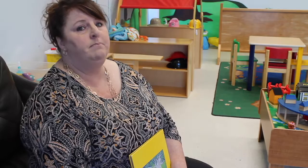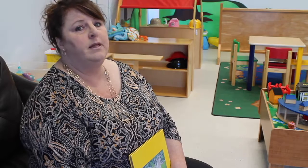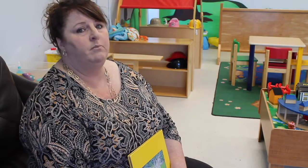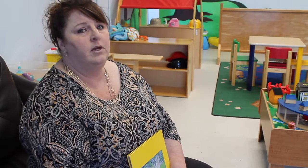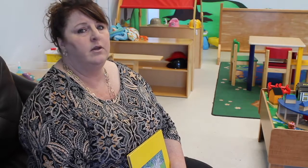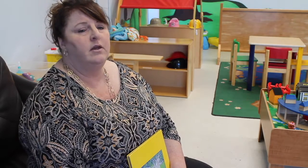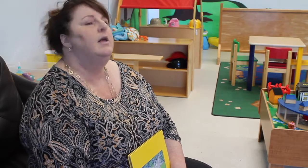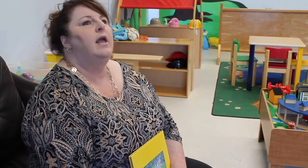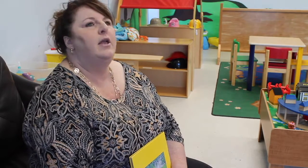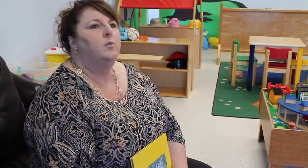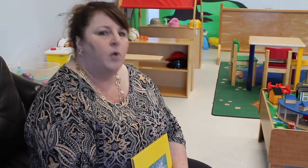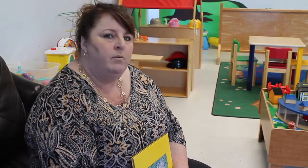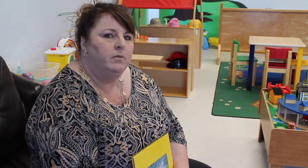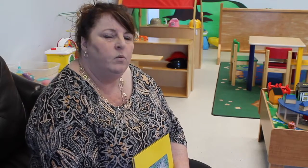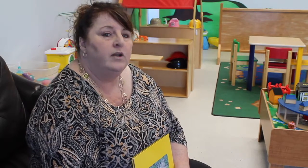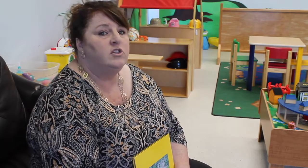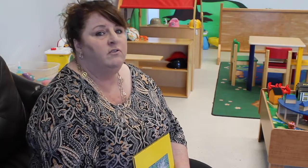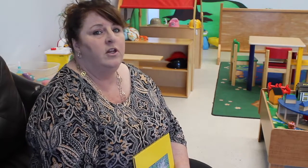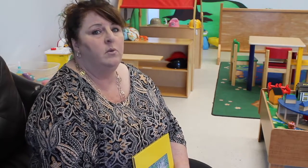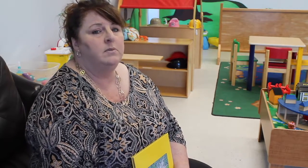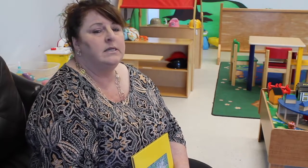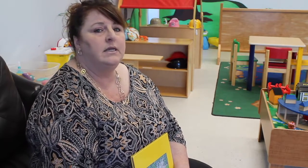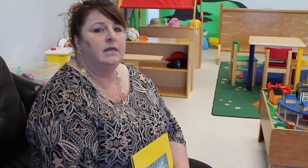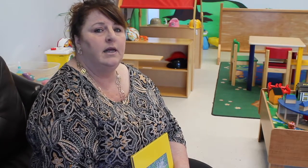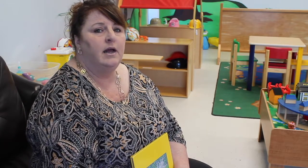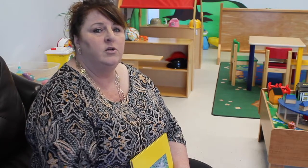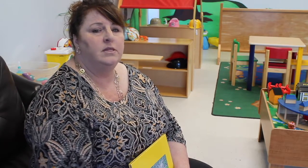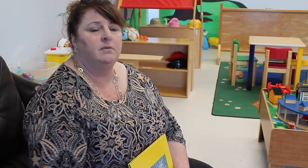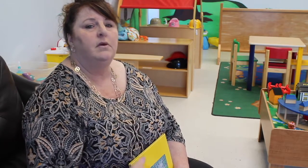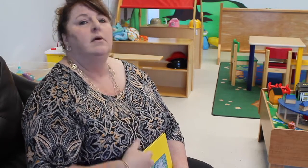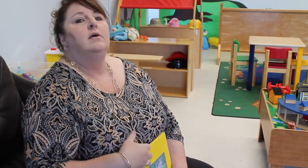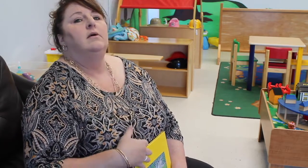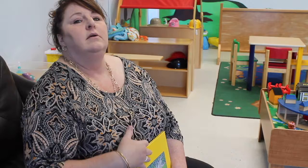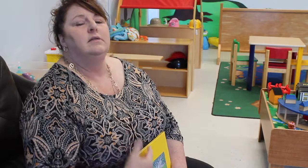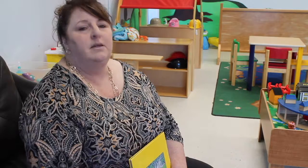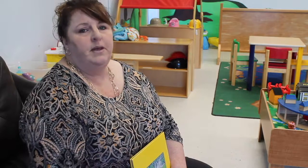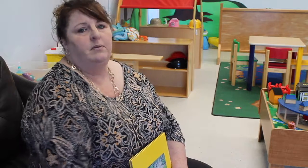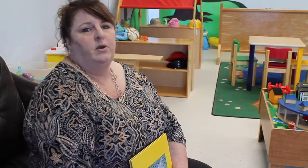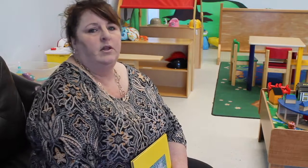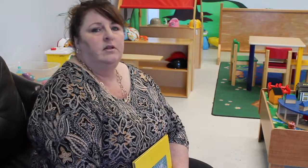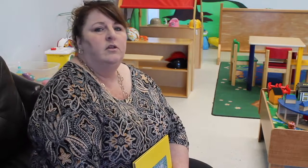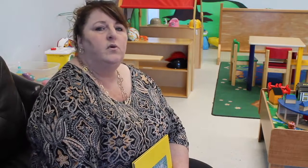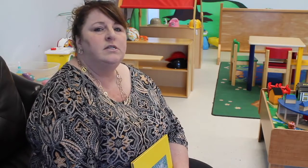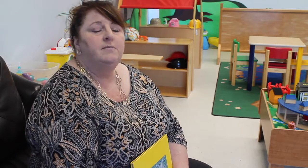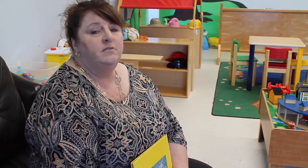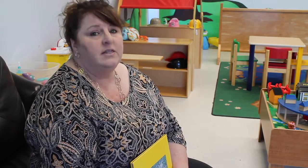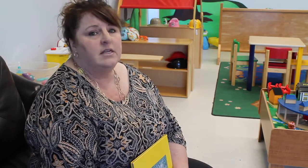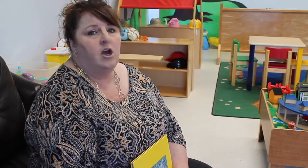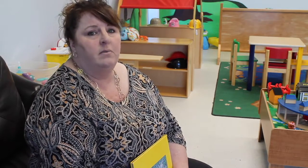belly breathing, and you probably watched the video with Miss Kalita and I doing some deep belly breathing. Those types of things can calm us